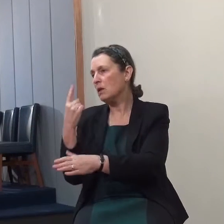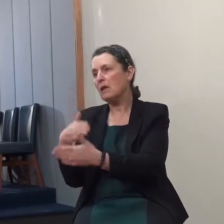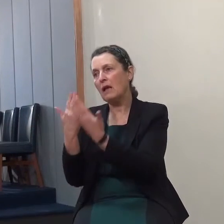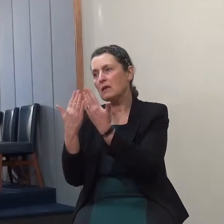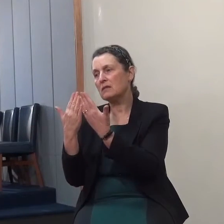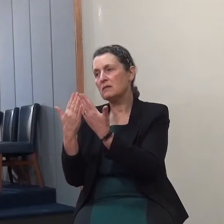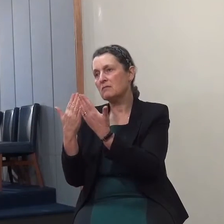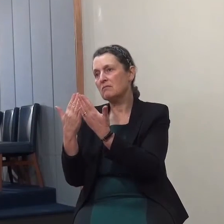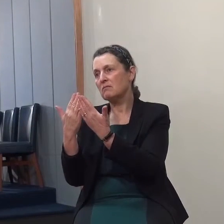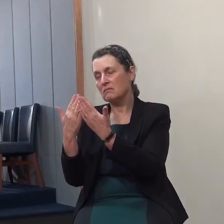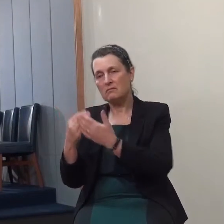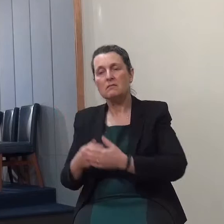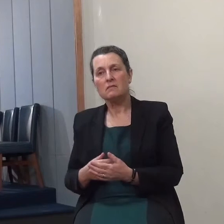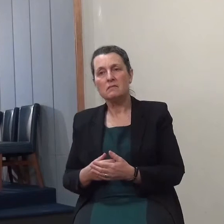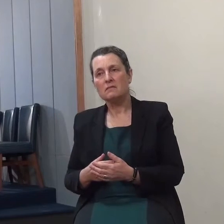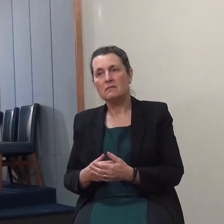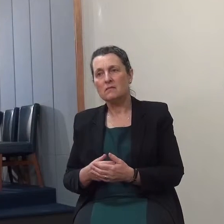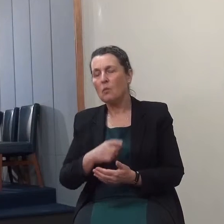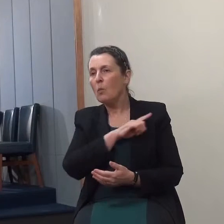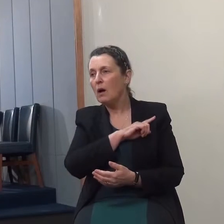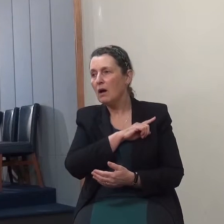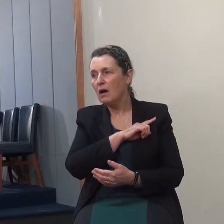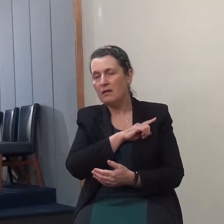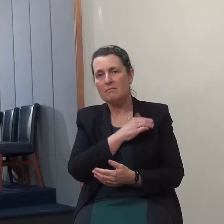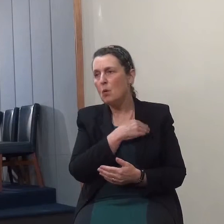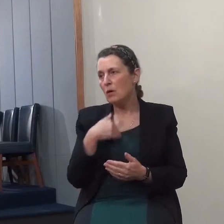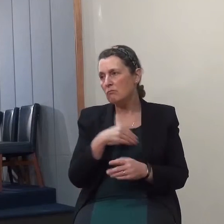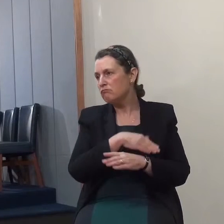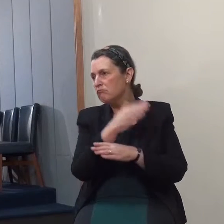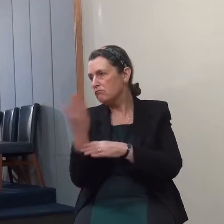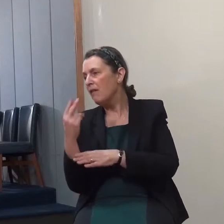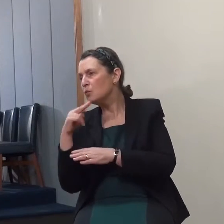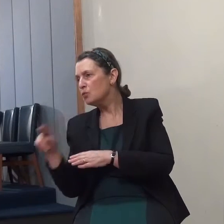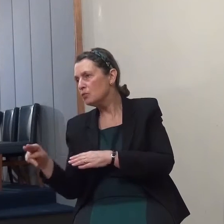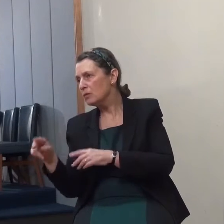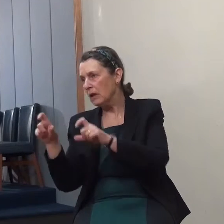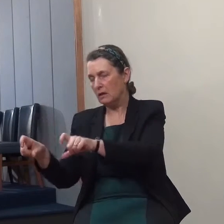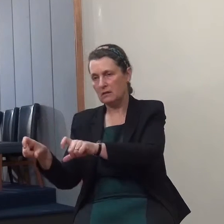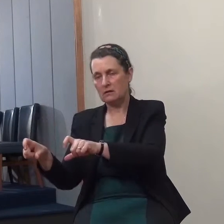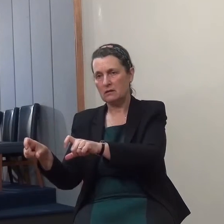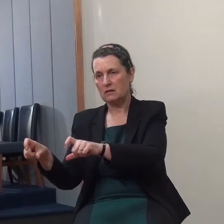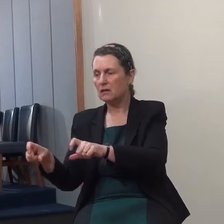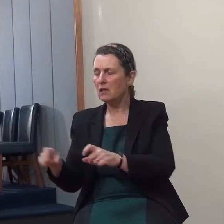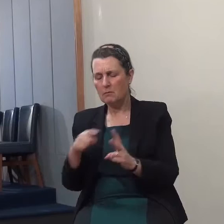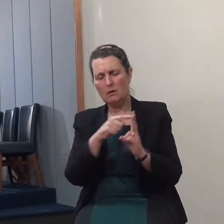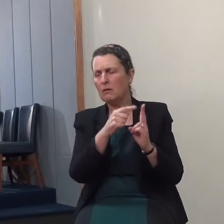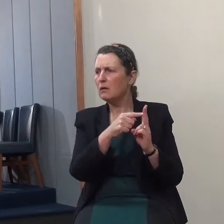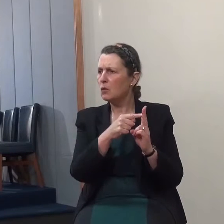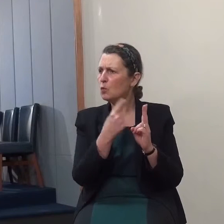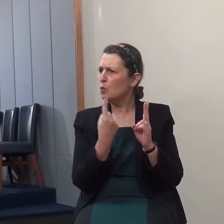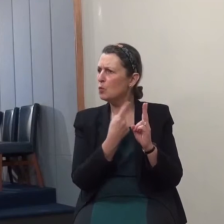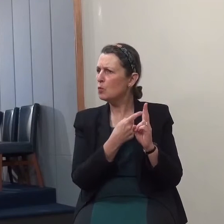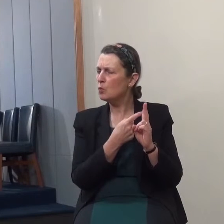hours with the Lord. One of the two which heard John speak and followed him was Andrew, Simon Peter's